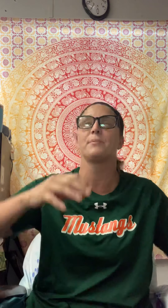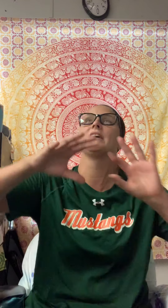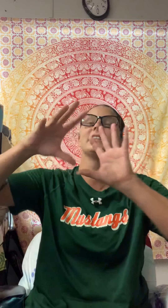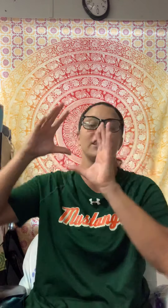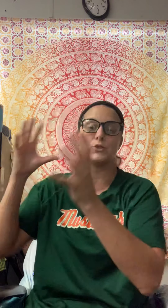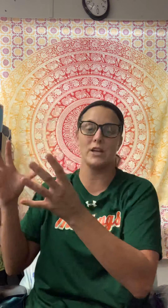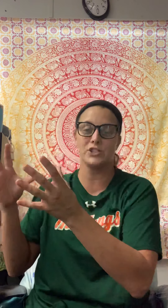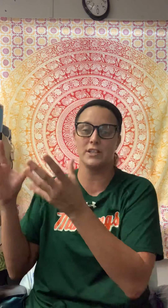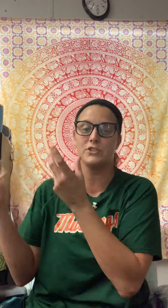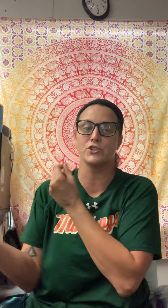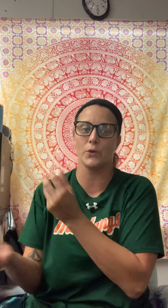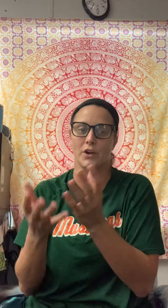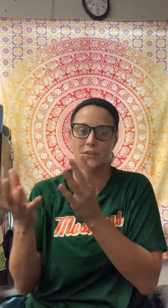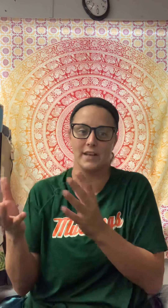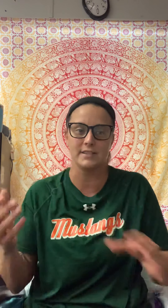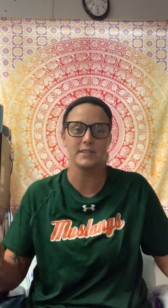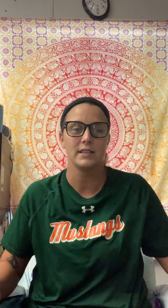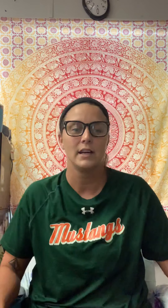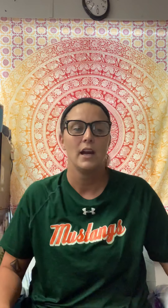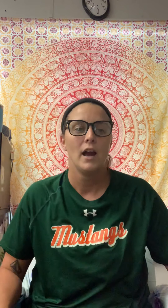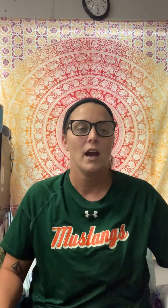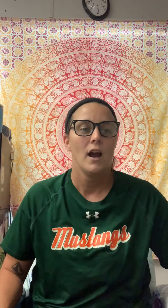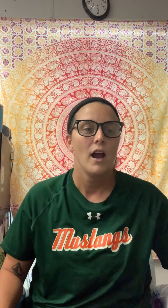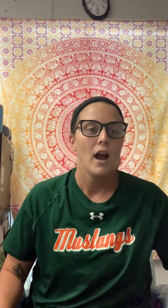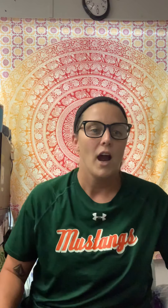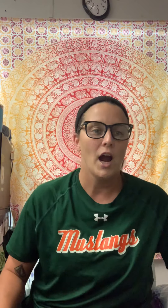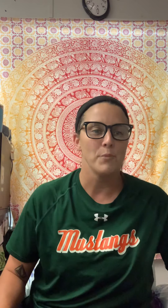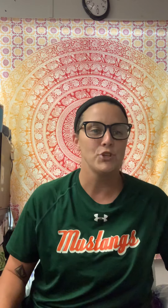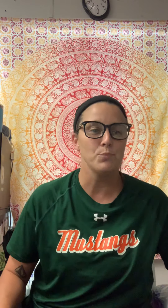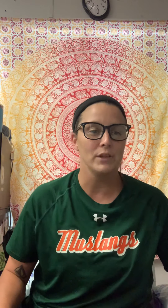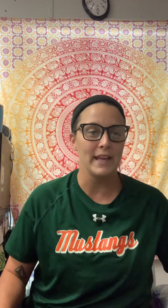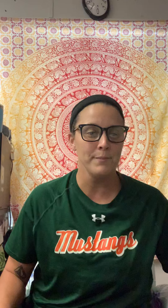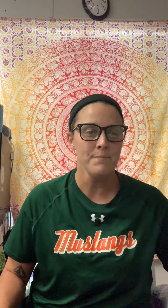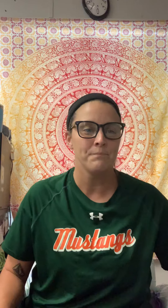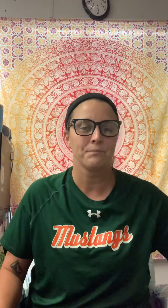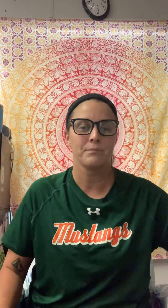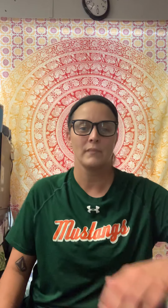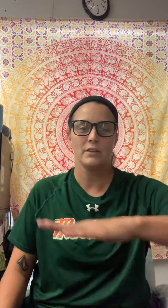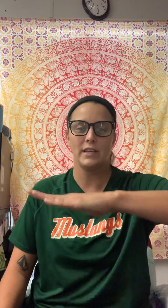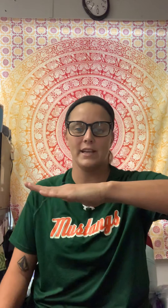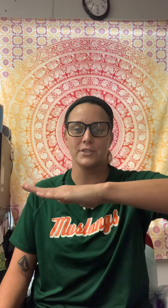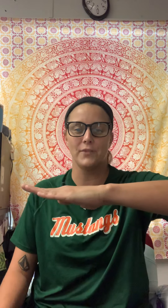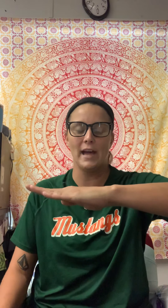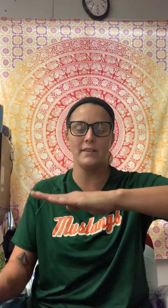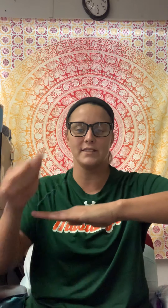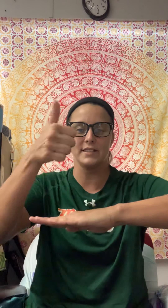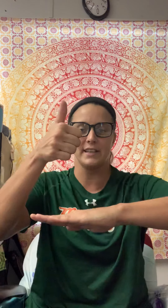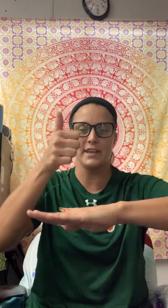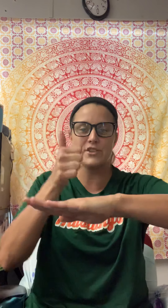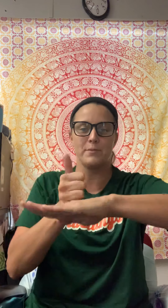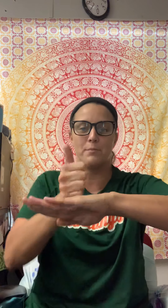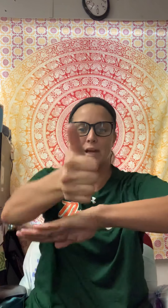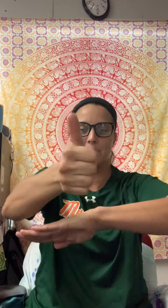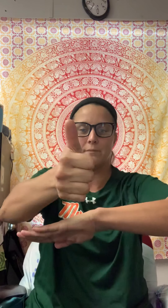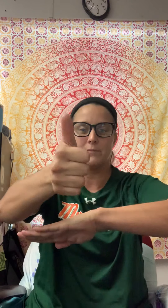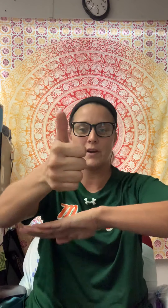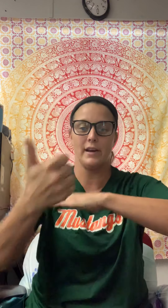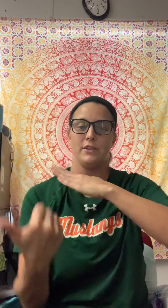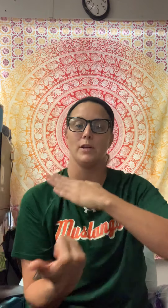the situation to show it on your hands. To blame, hand is flat. This is a 10 hand shape to blame, right? You can